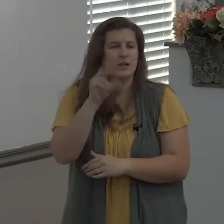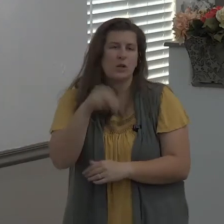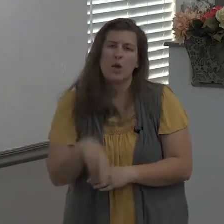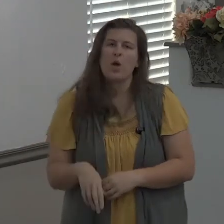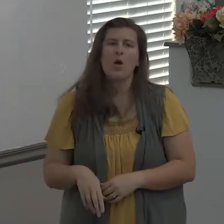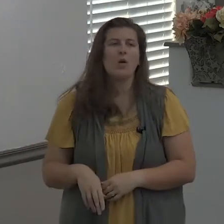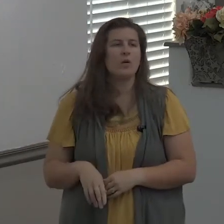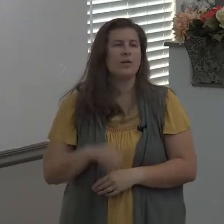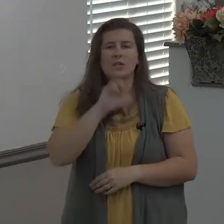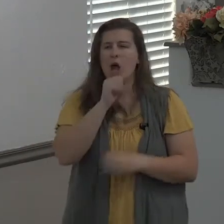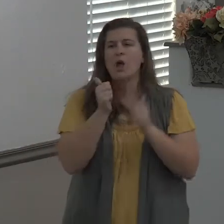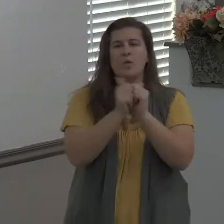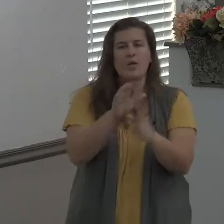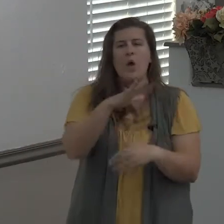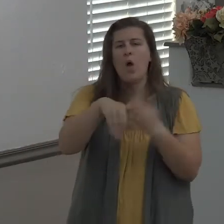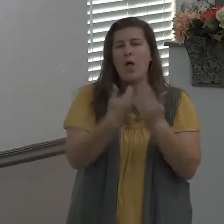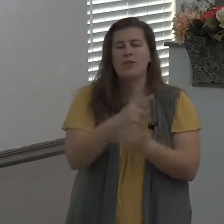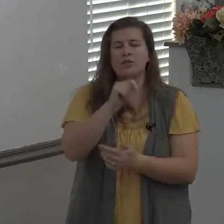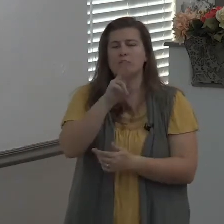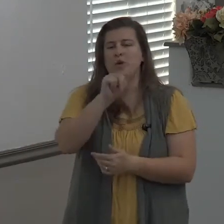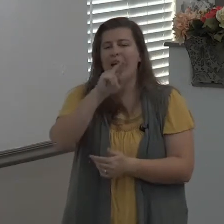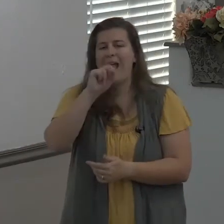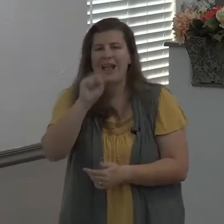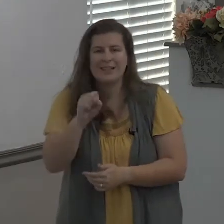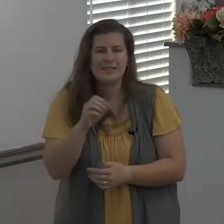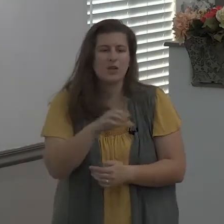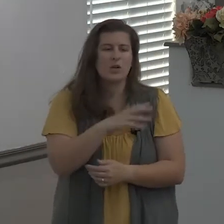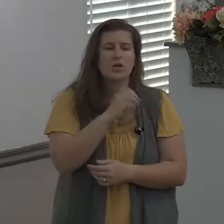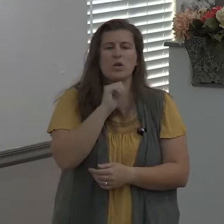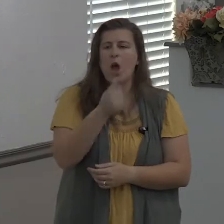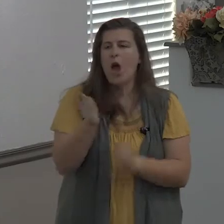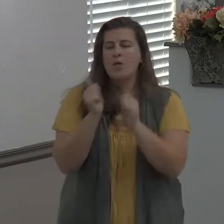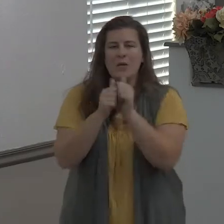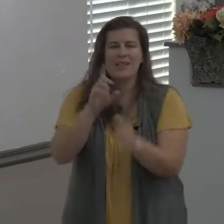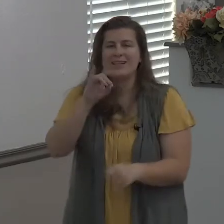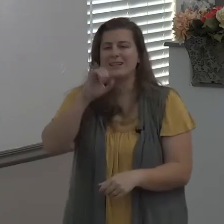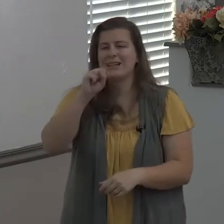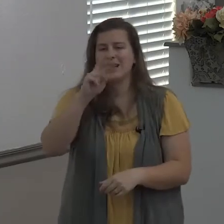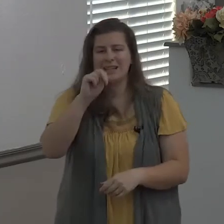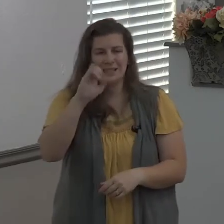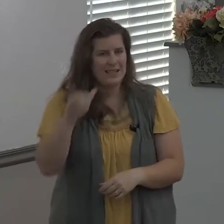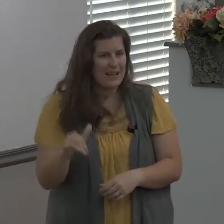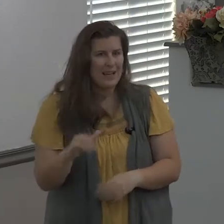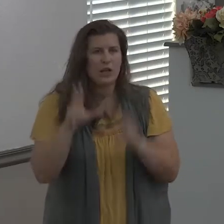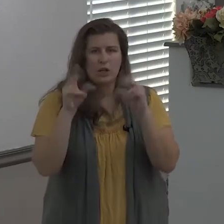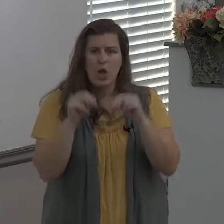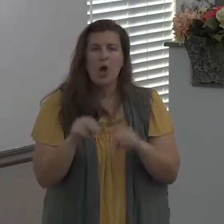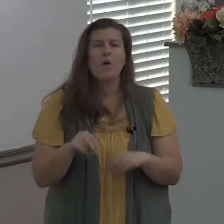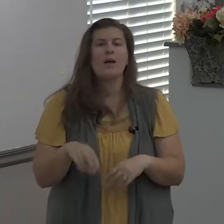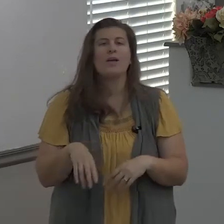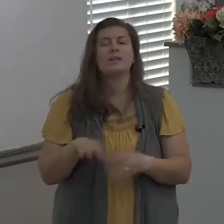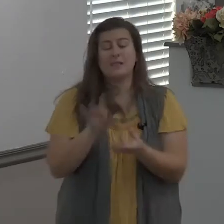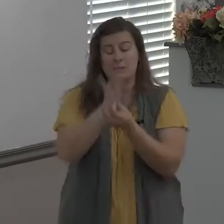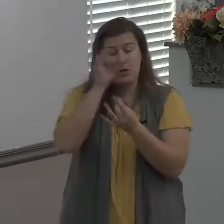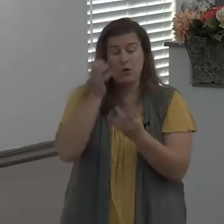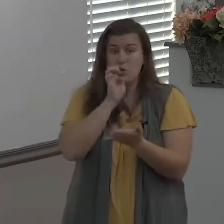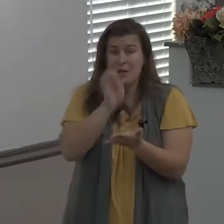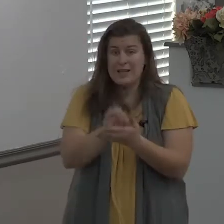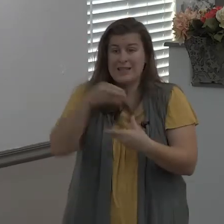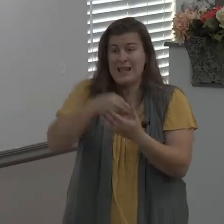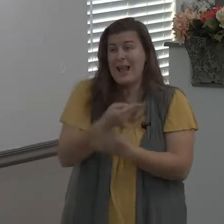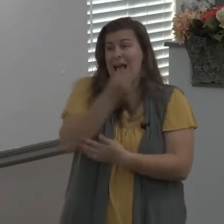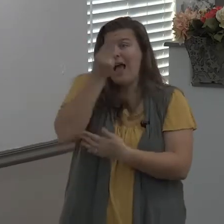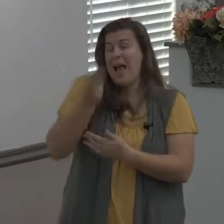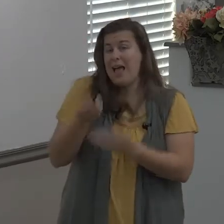It's not with my spouse, it's not with my children, it's not even with CRT, it's not even with all the transgender trash, it's not with Disney, it's